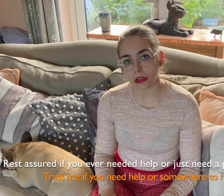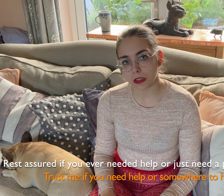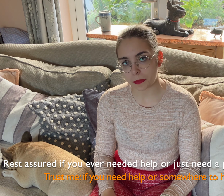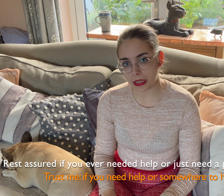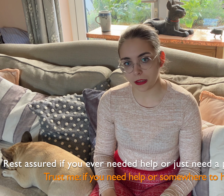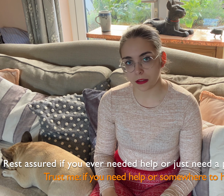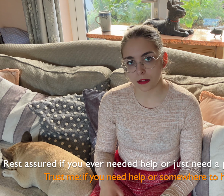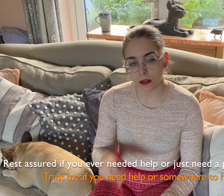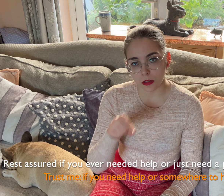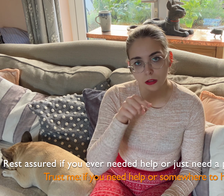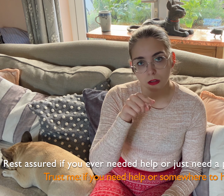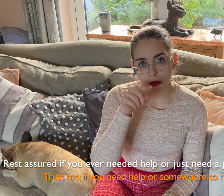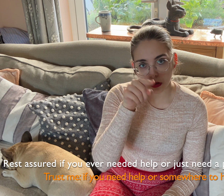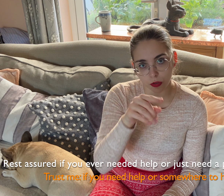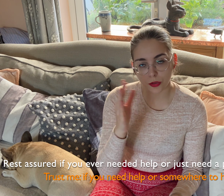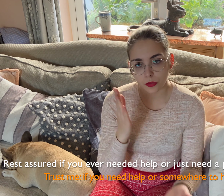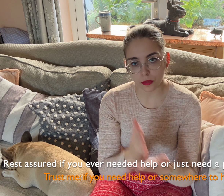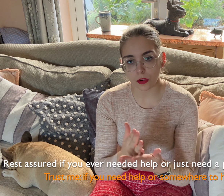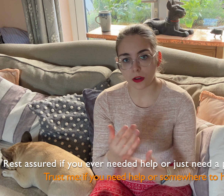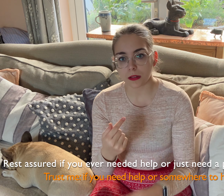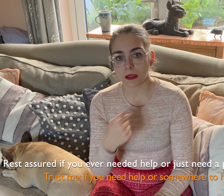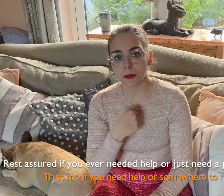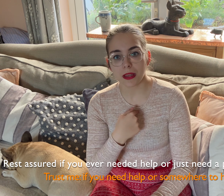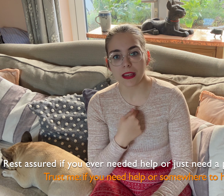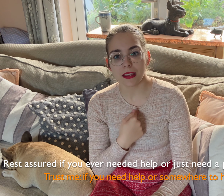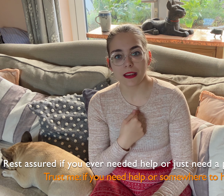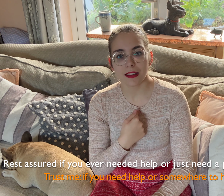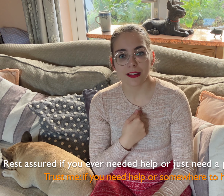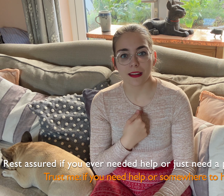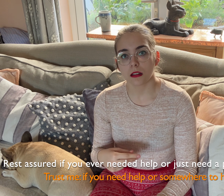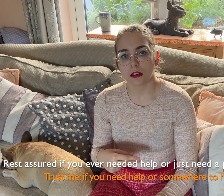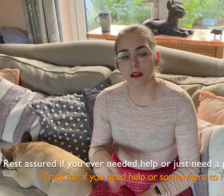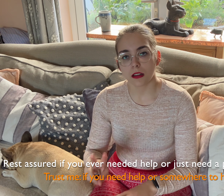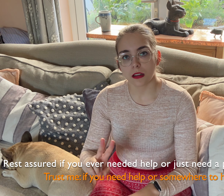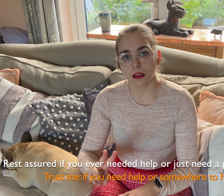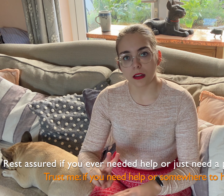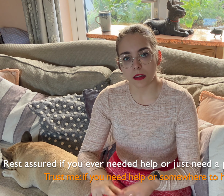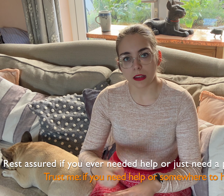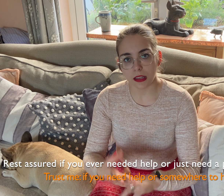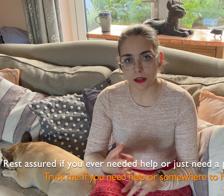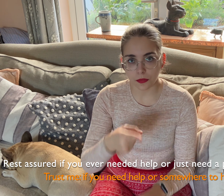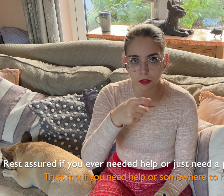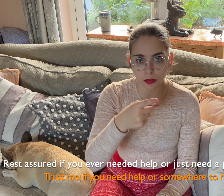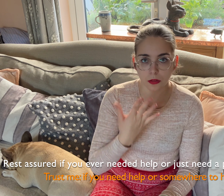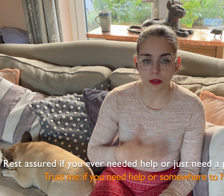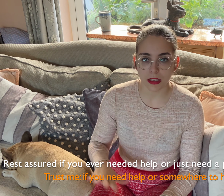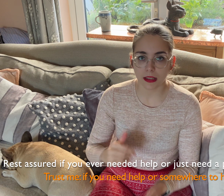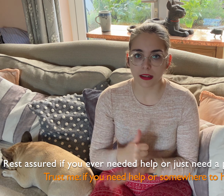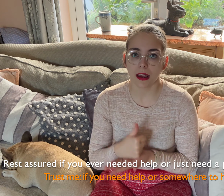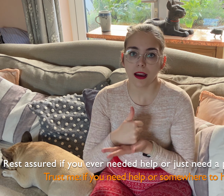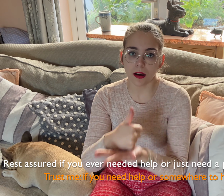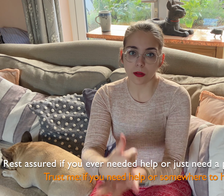me. You trust me. me. If you need help.